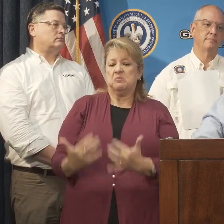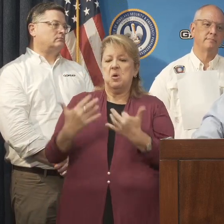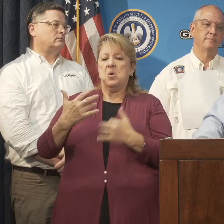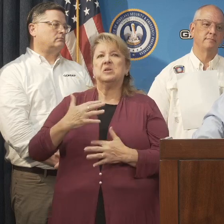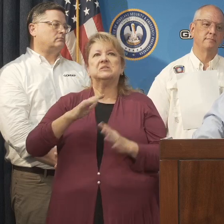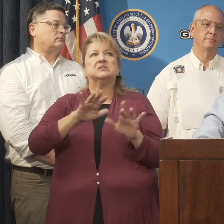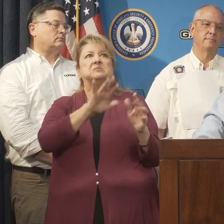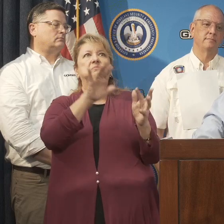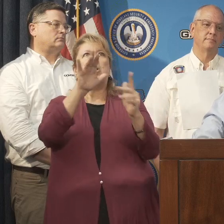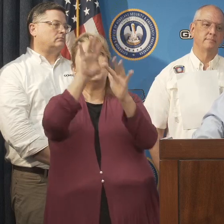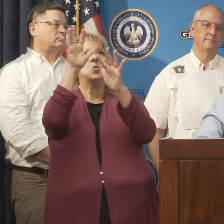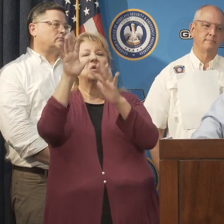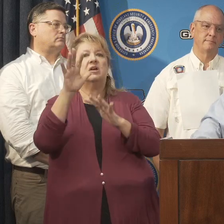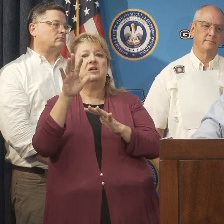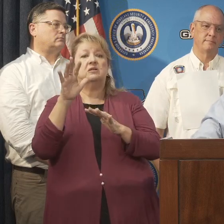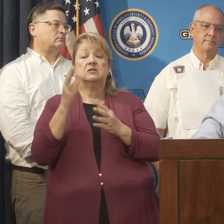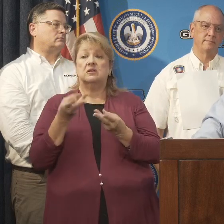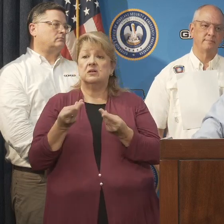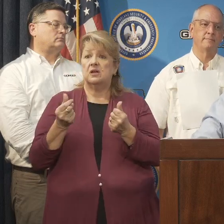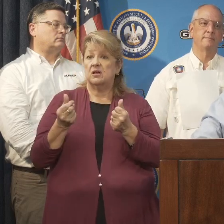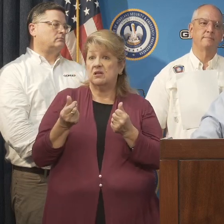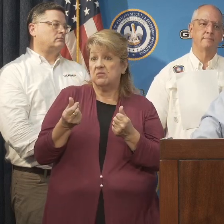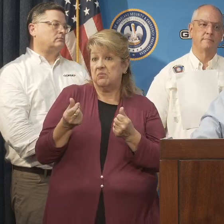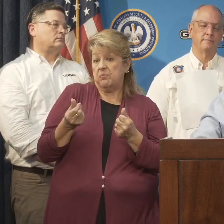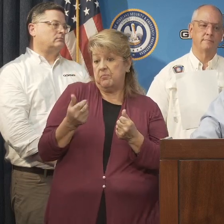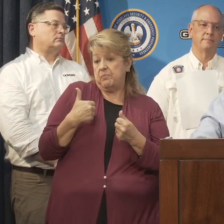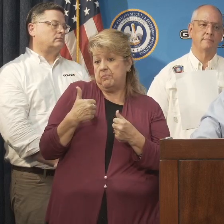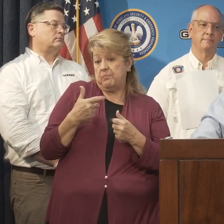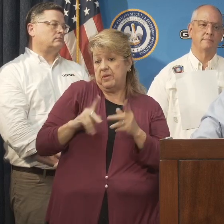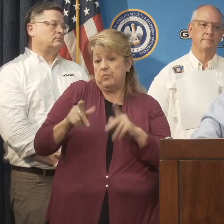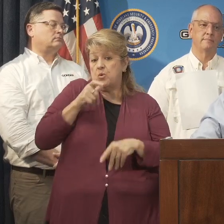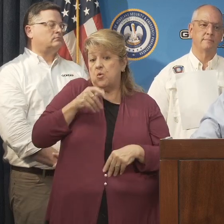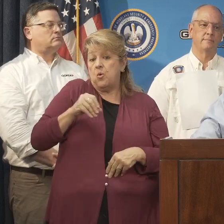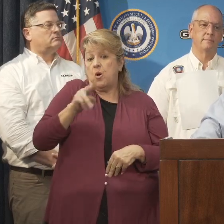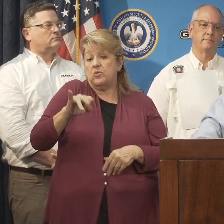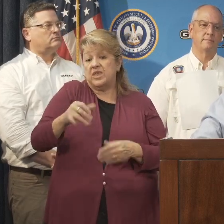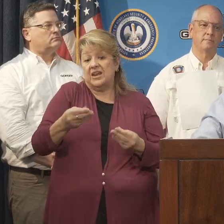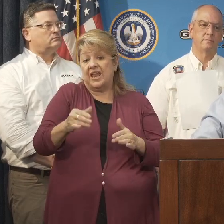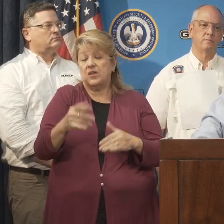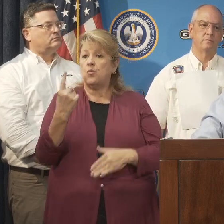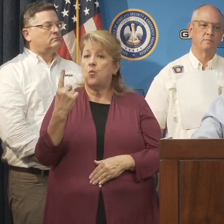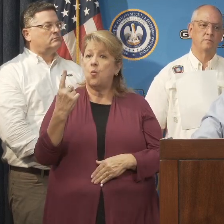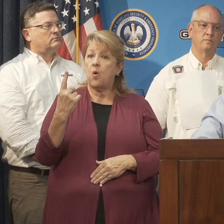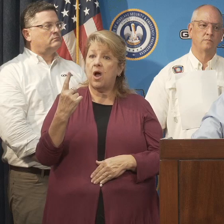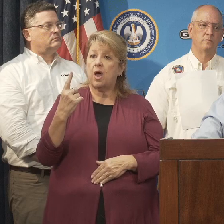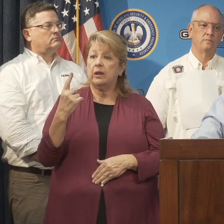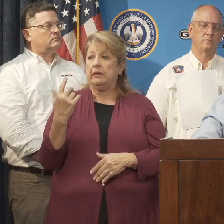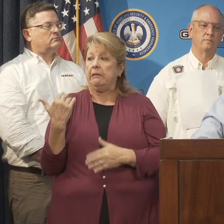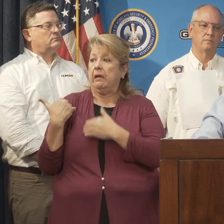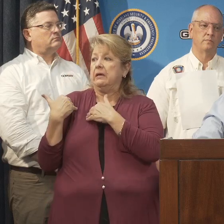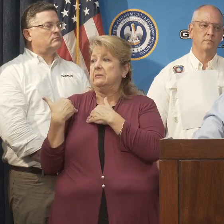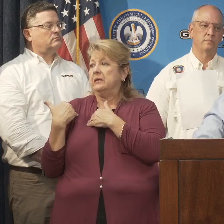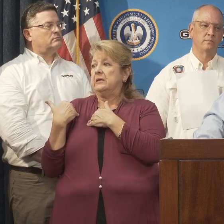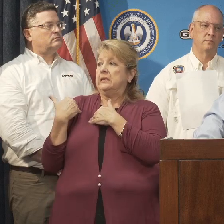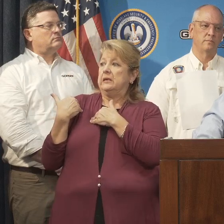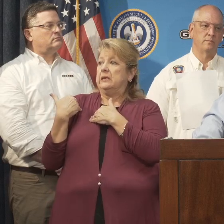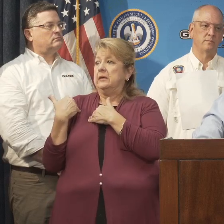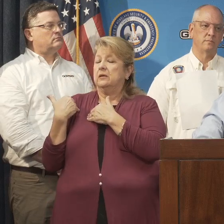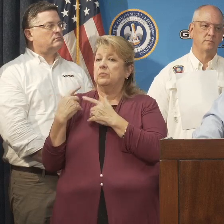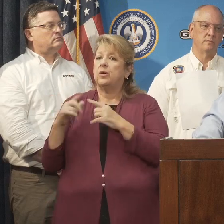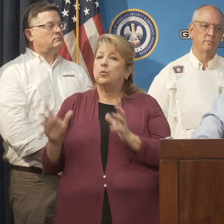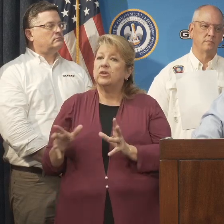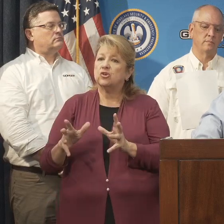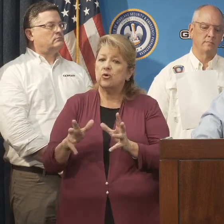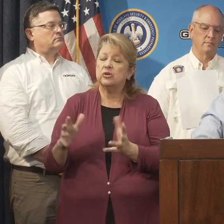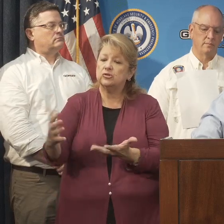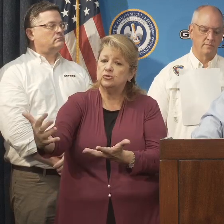potential there that our landowners are concerned about, you know, because of one, liability and that sort of thing. We have to protect that, but also encourage it. So